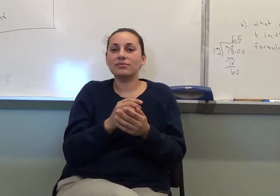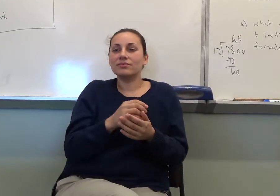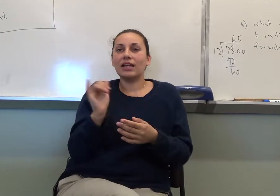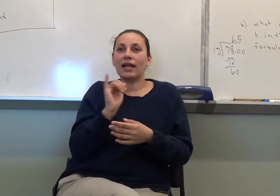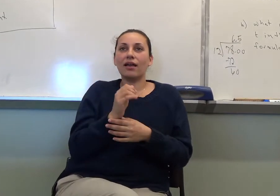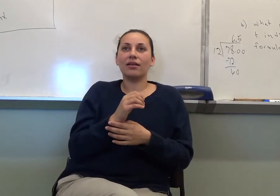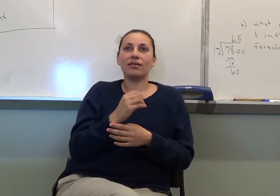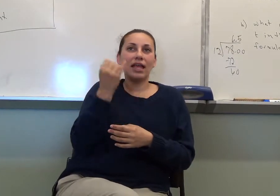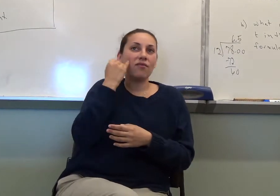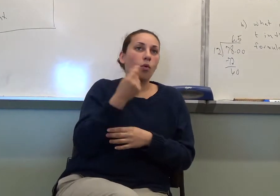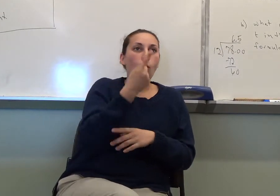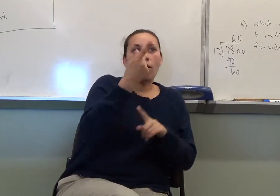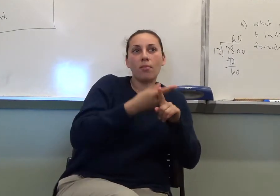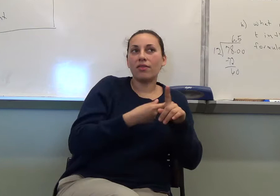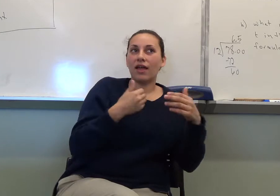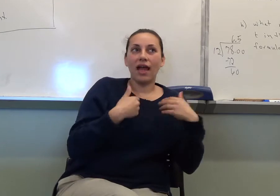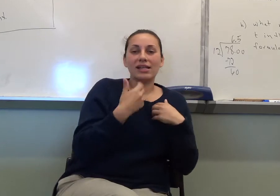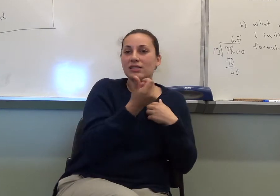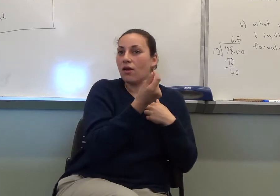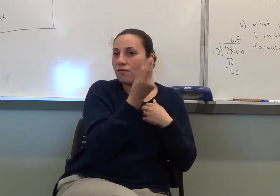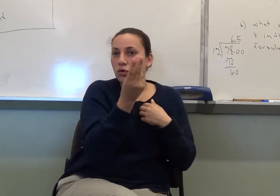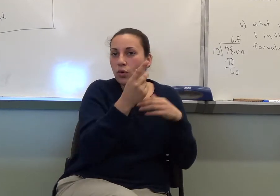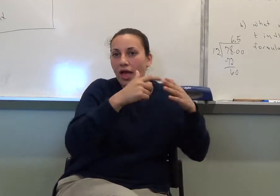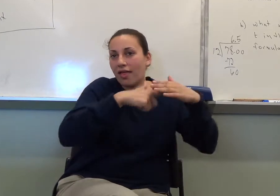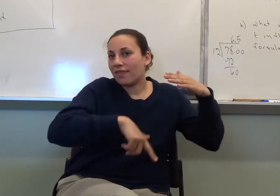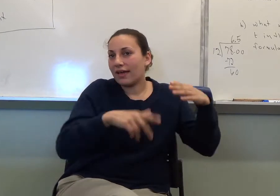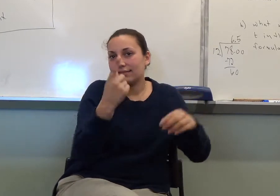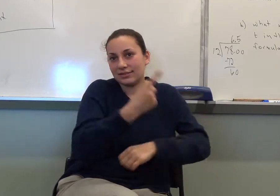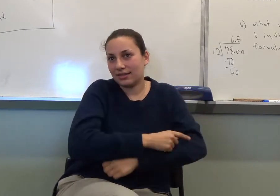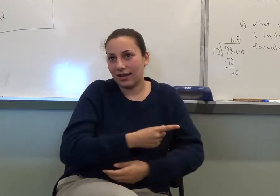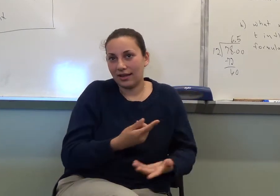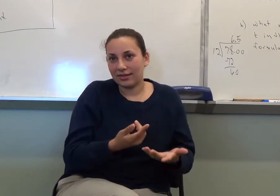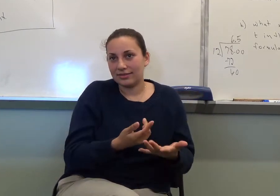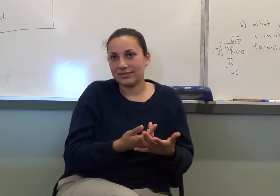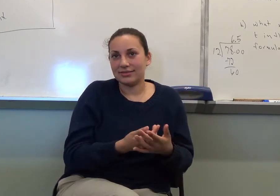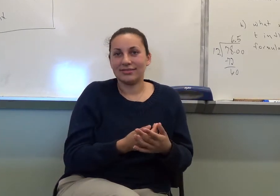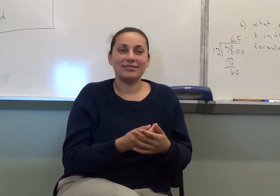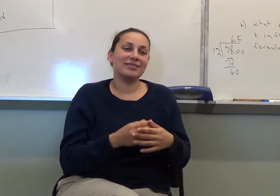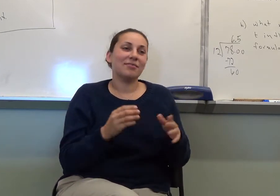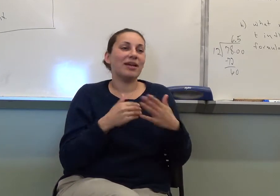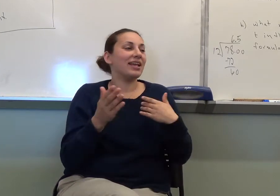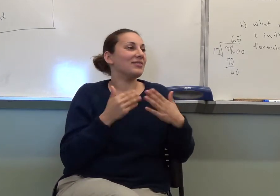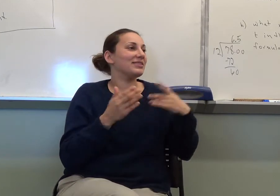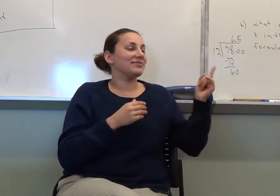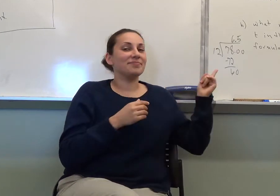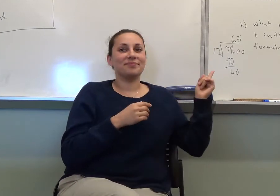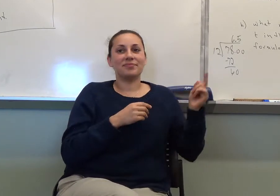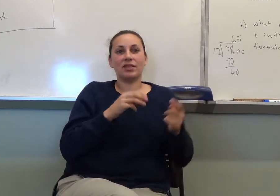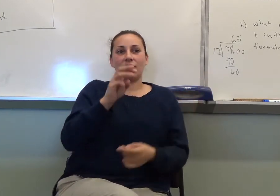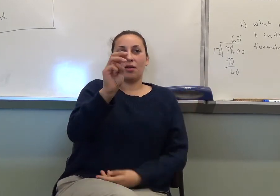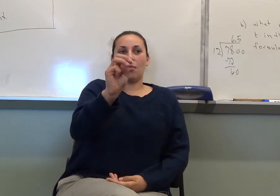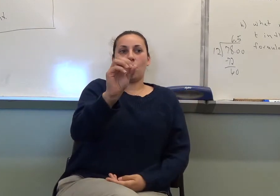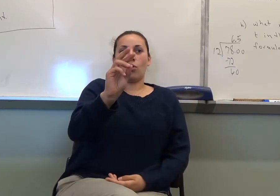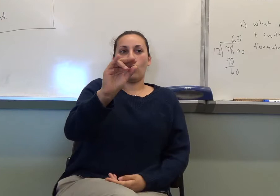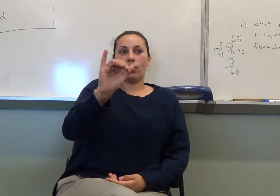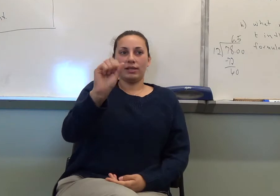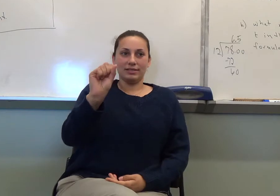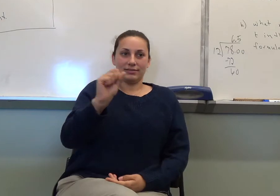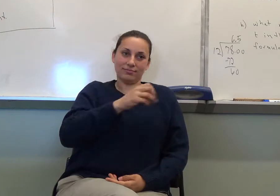terms of years. Okay, so here, if Morris takes out a loan for $10,000 and he pays